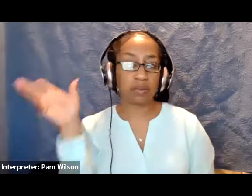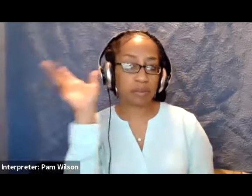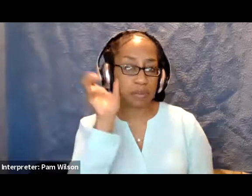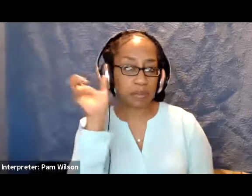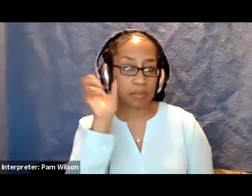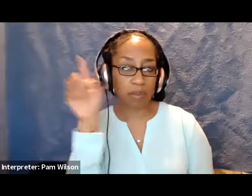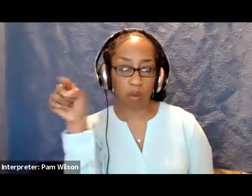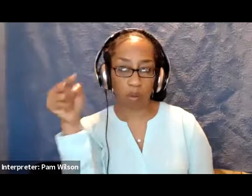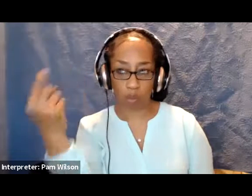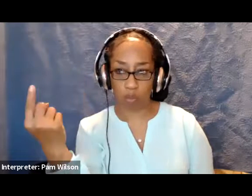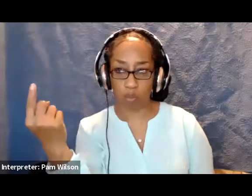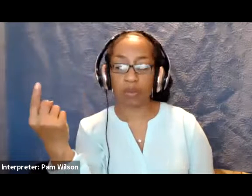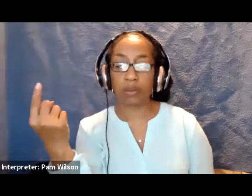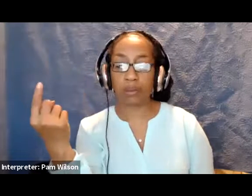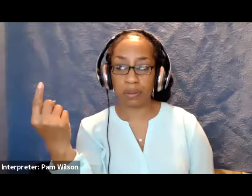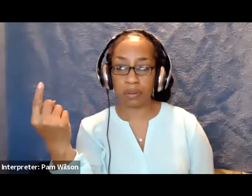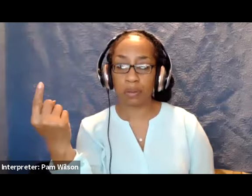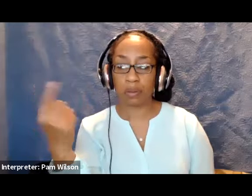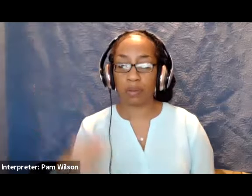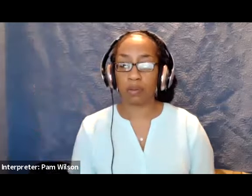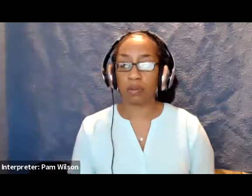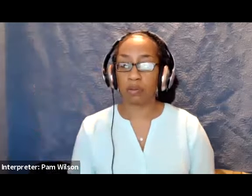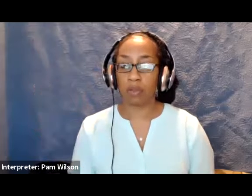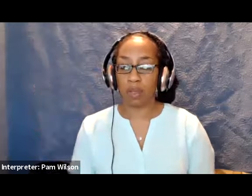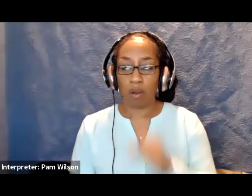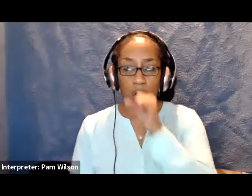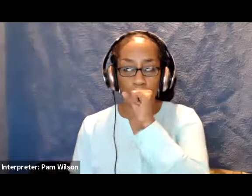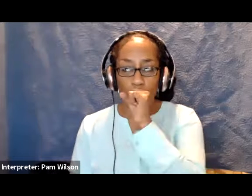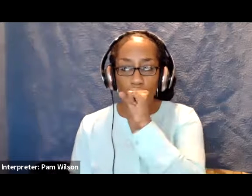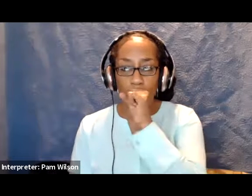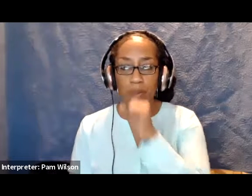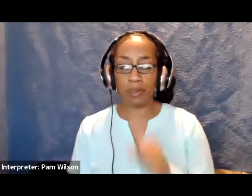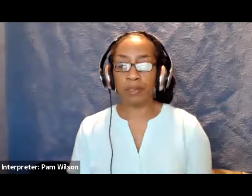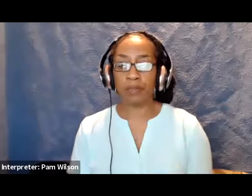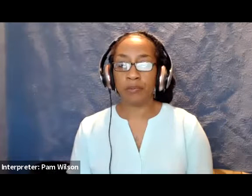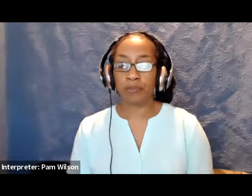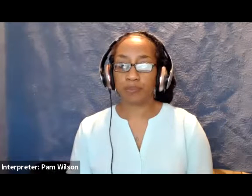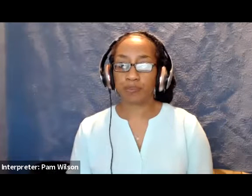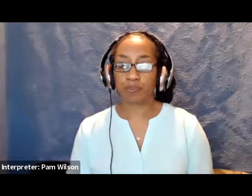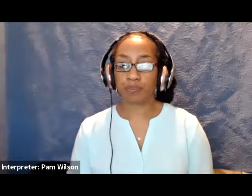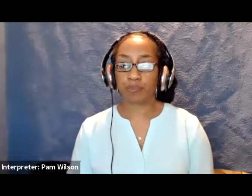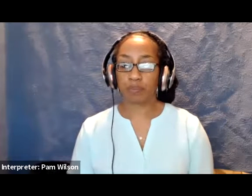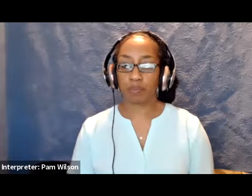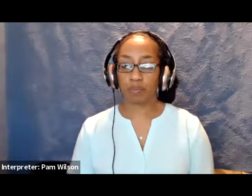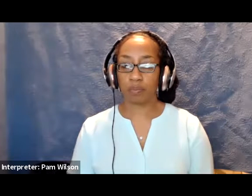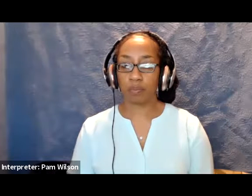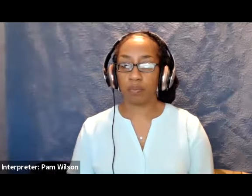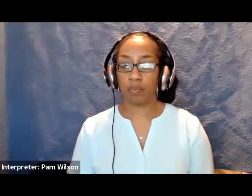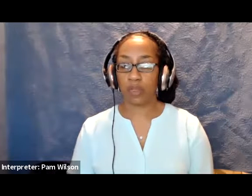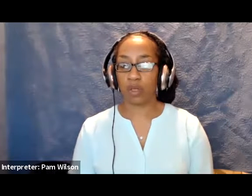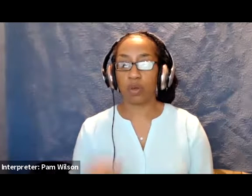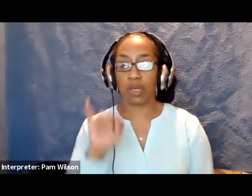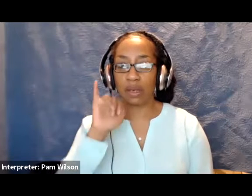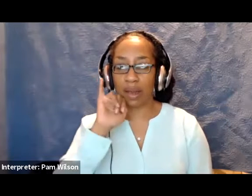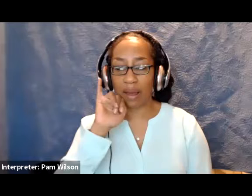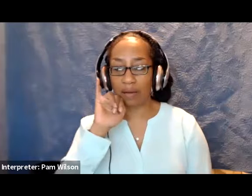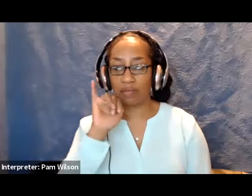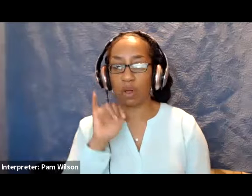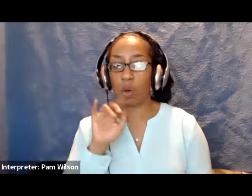to the meeting if you do that. Okay, if you choose either the iPhone one tap